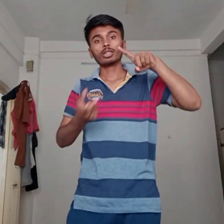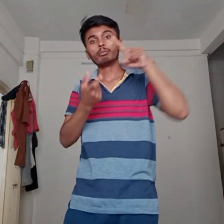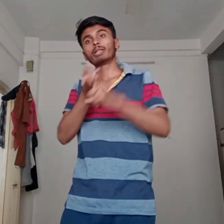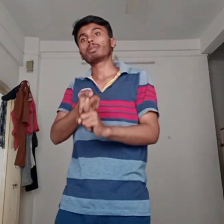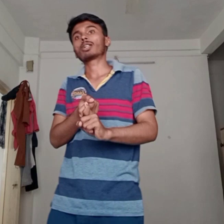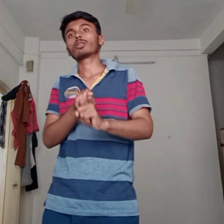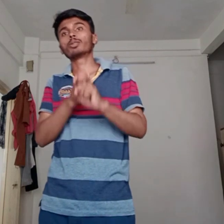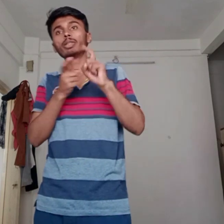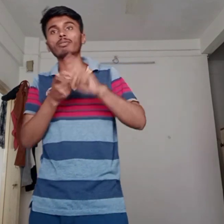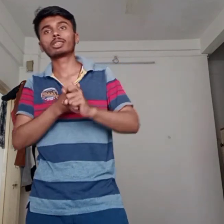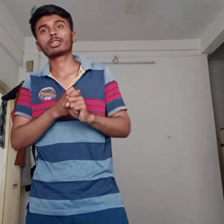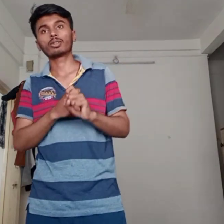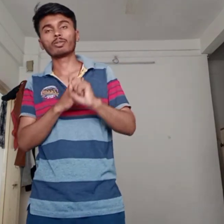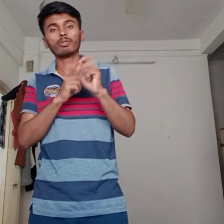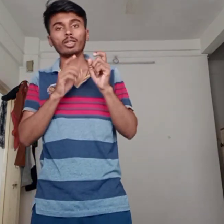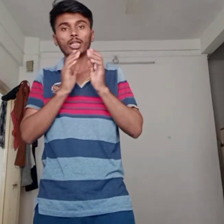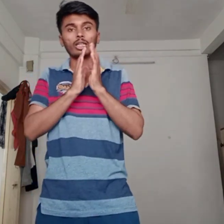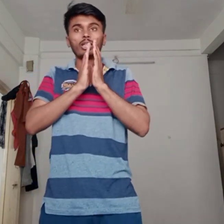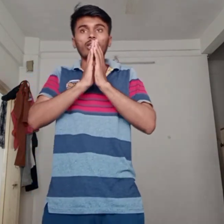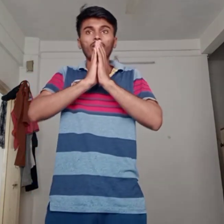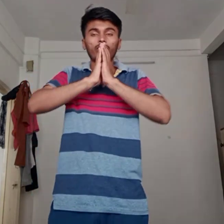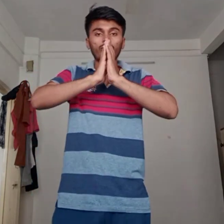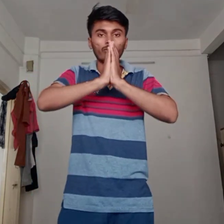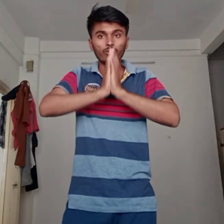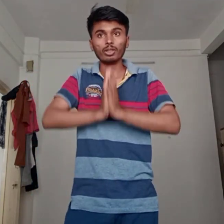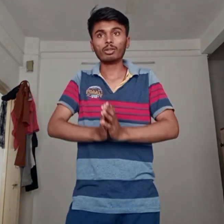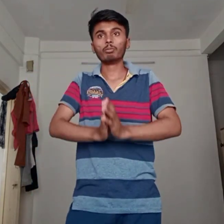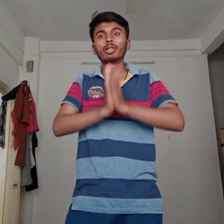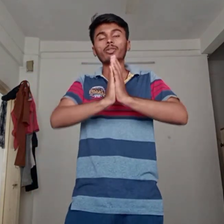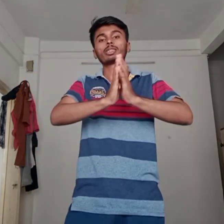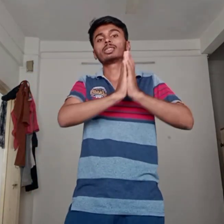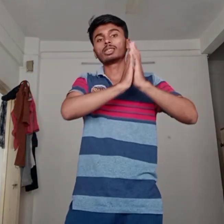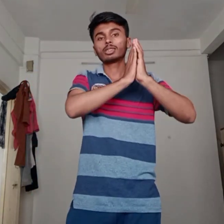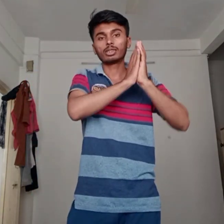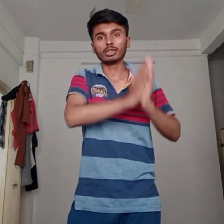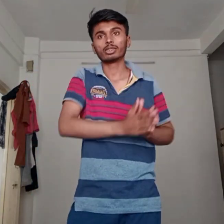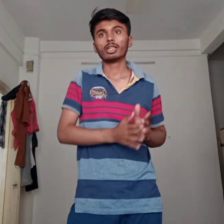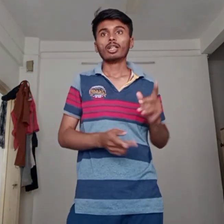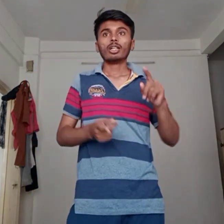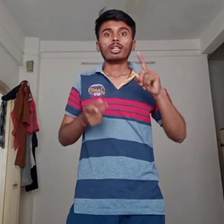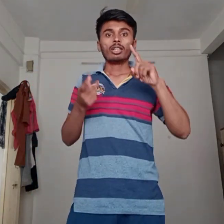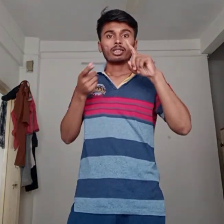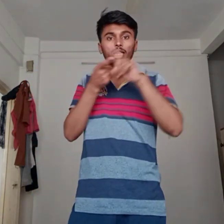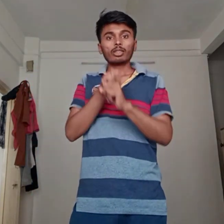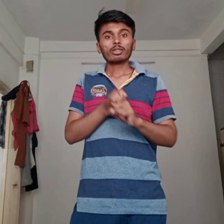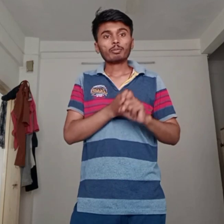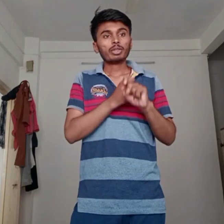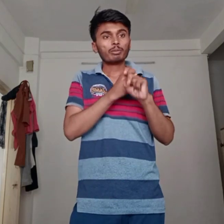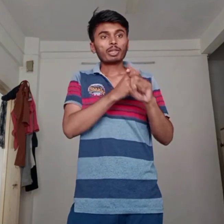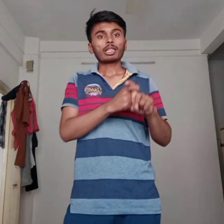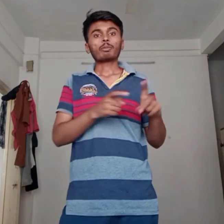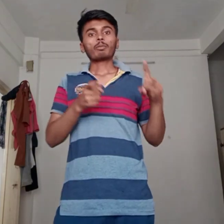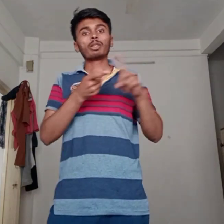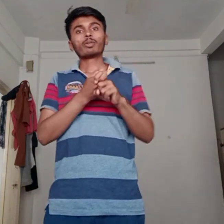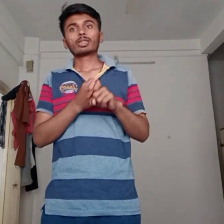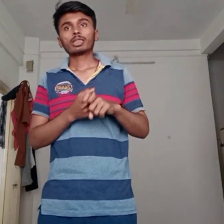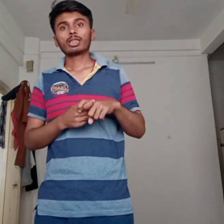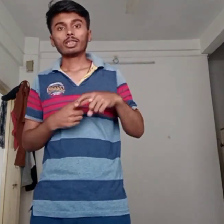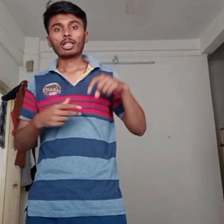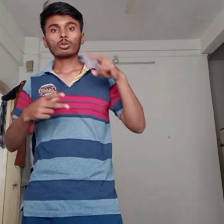main part or the main function of the blood vessels is this. There are different type of blood vessels. There are two